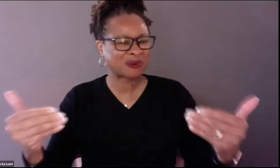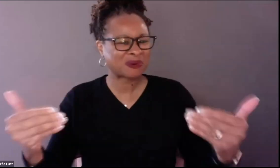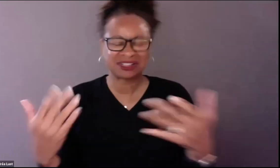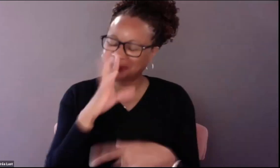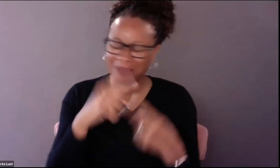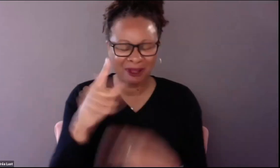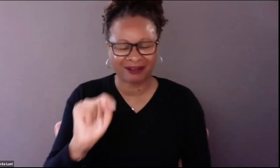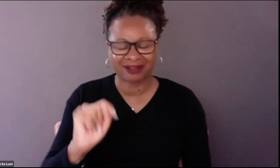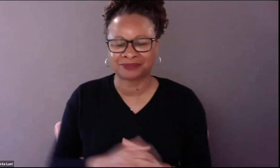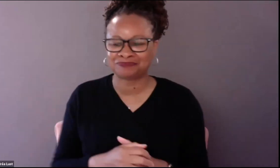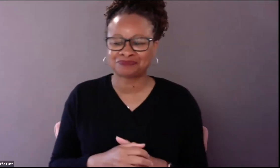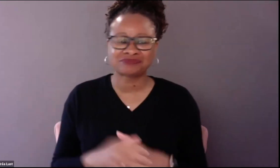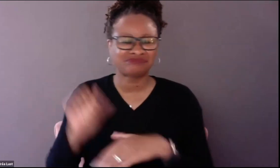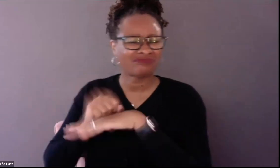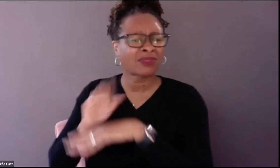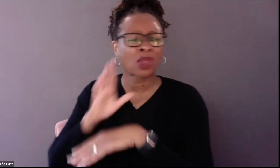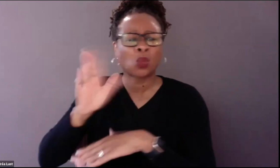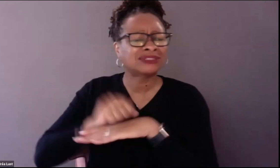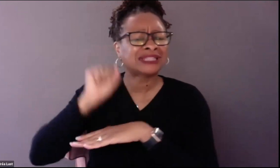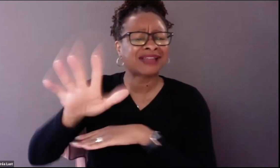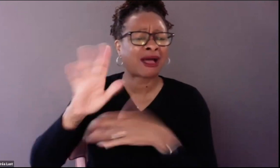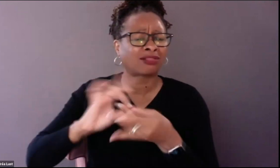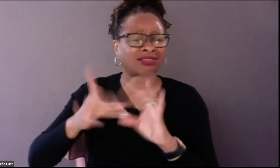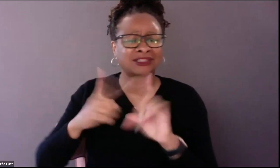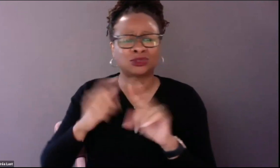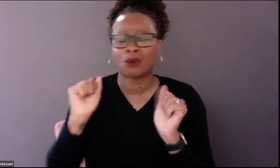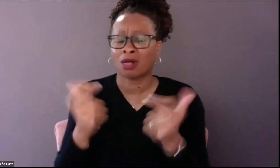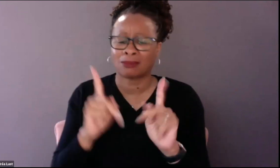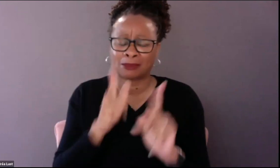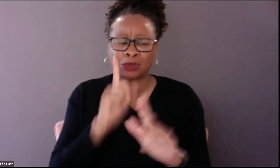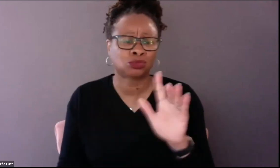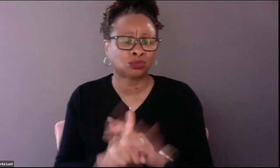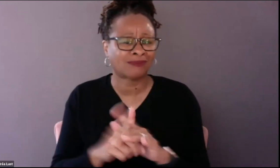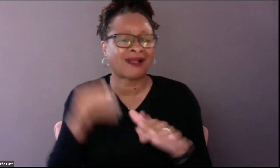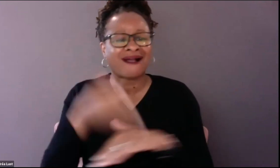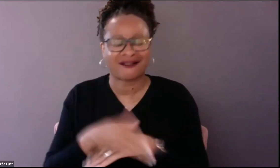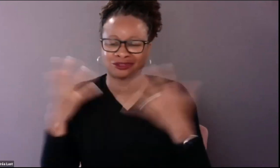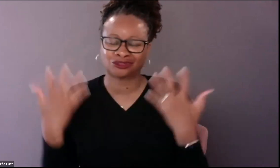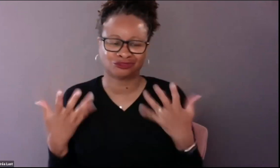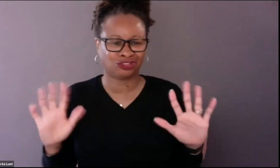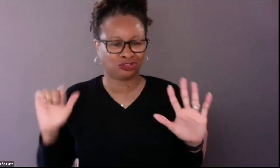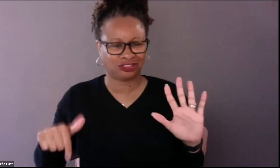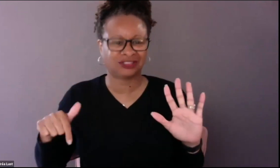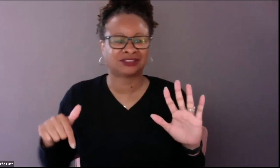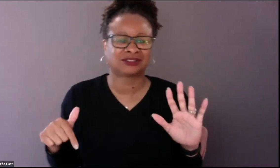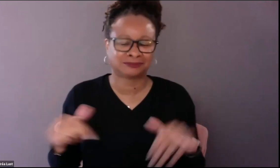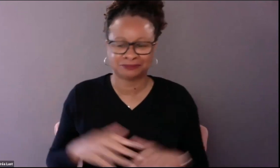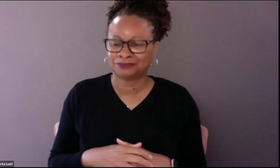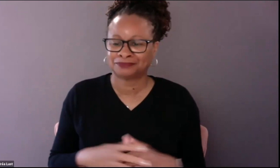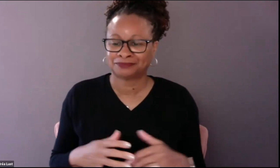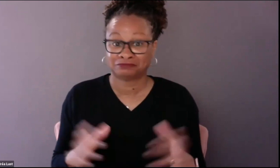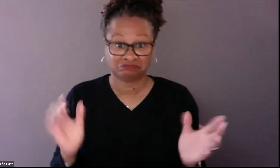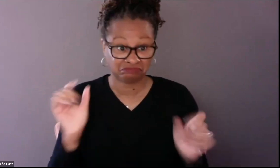right. Yeah, we'll send that out to attendees after this is done. Does that